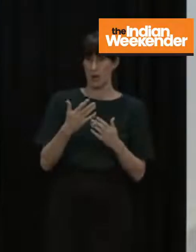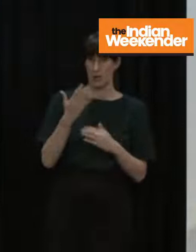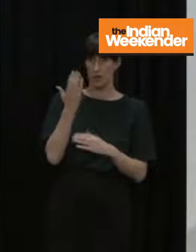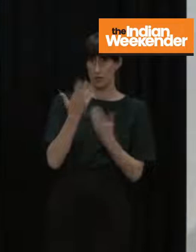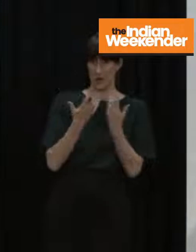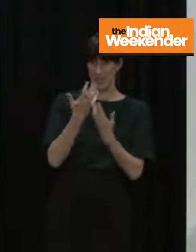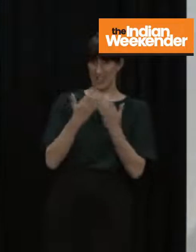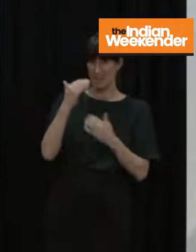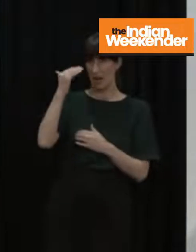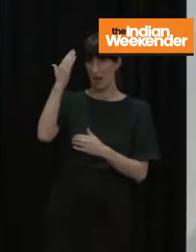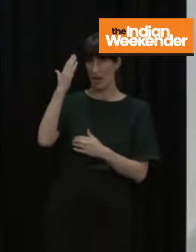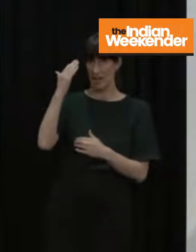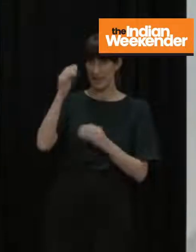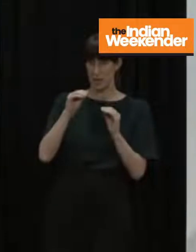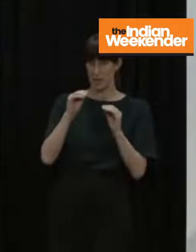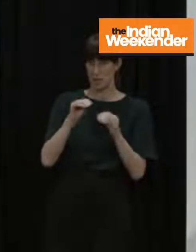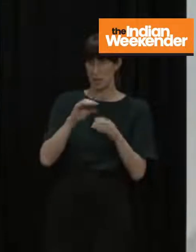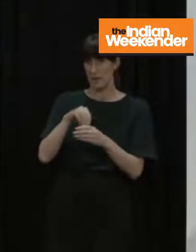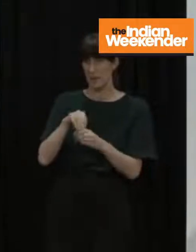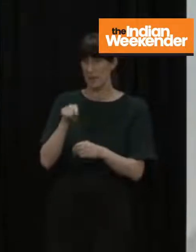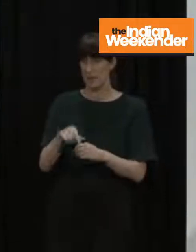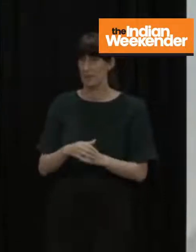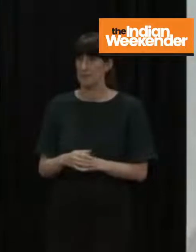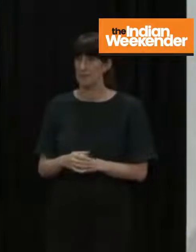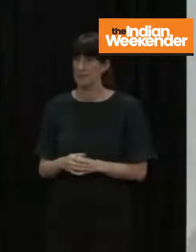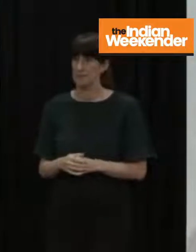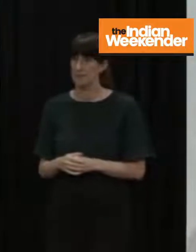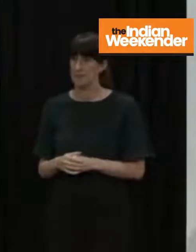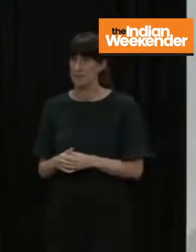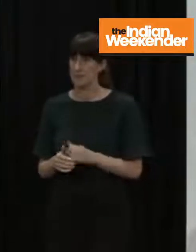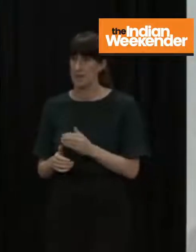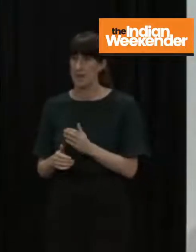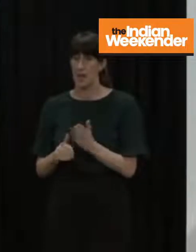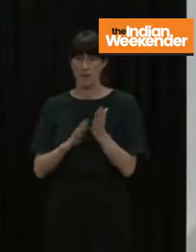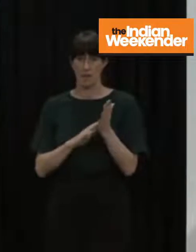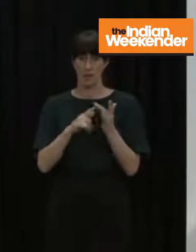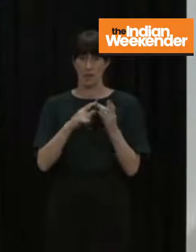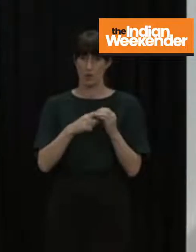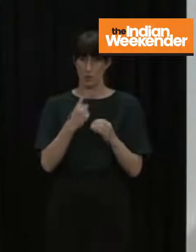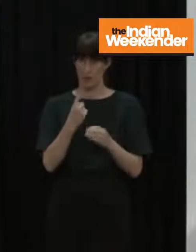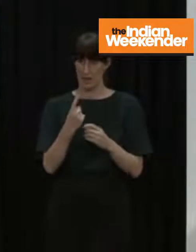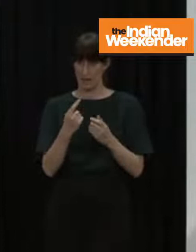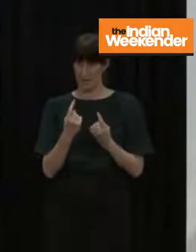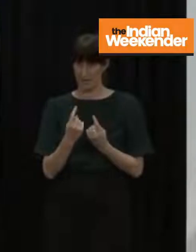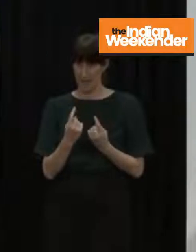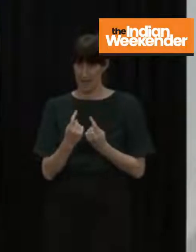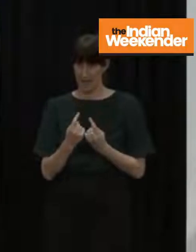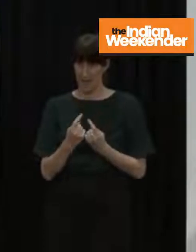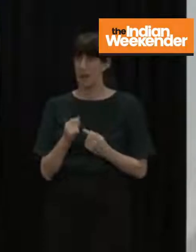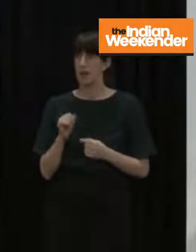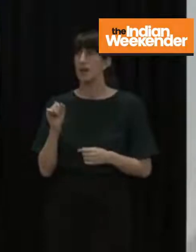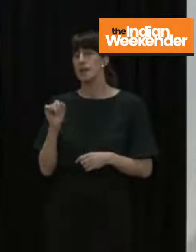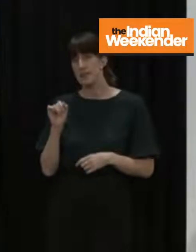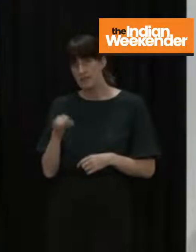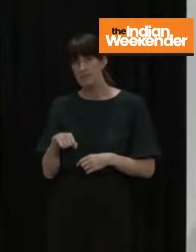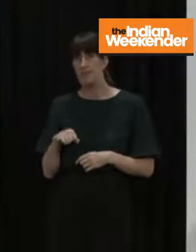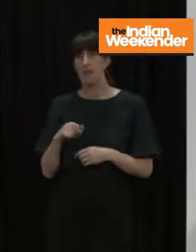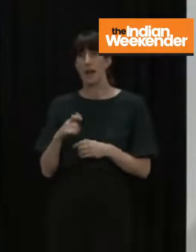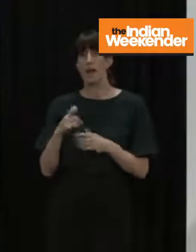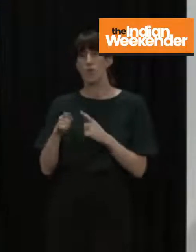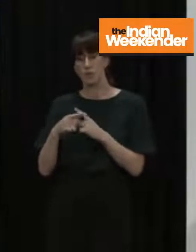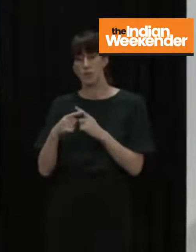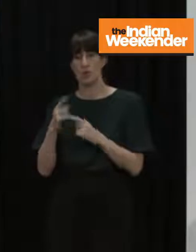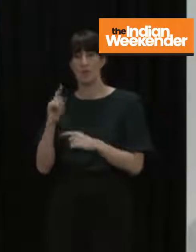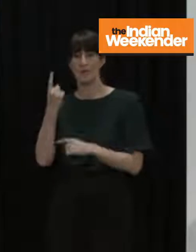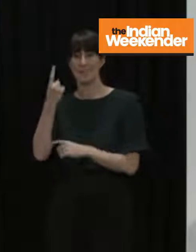have more to say about that soon. The key factor? It'd be one of the factors. The other would be the conversations Minister Hipkins is having with the